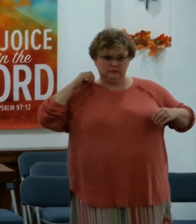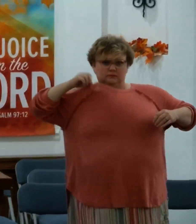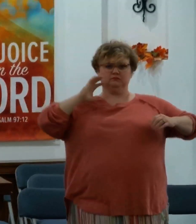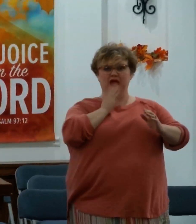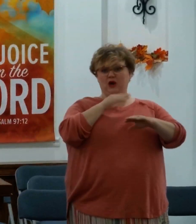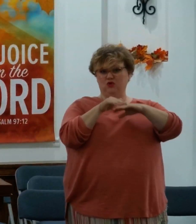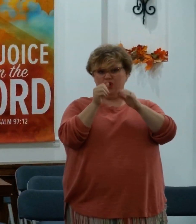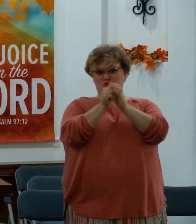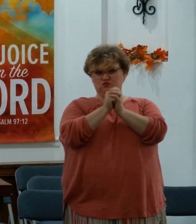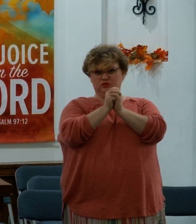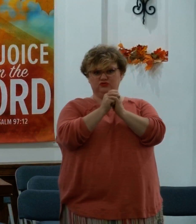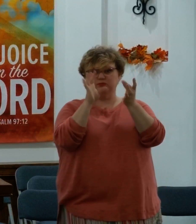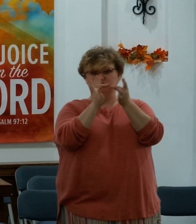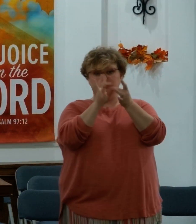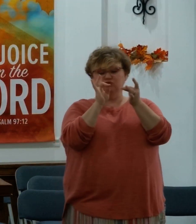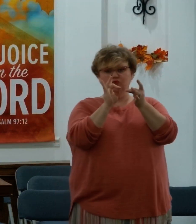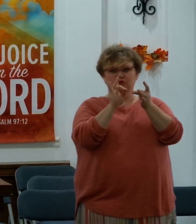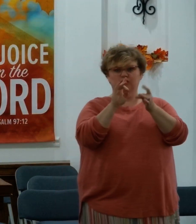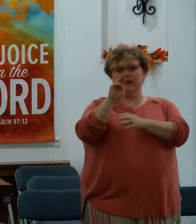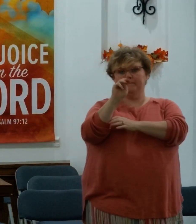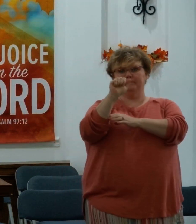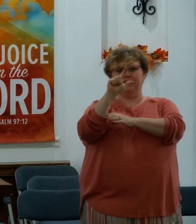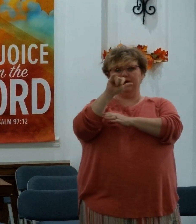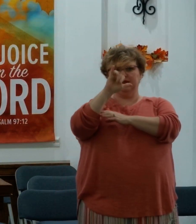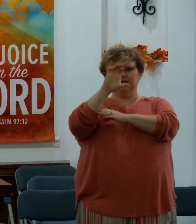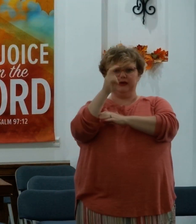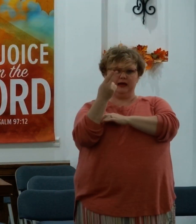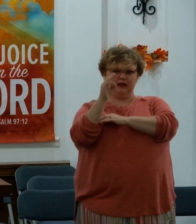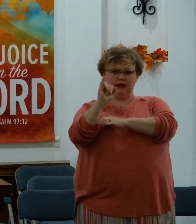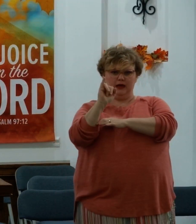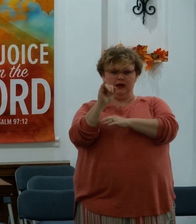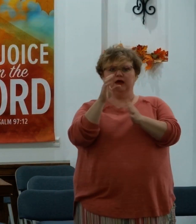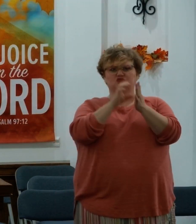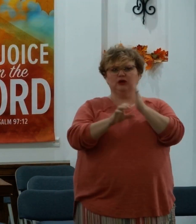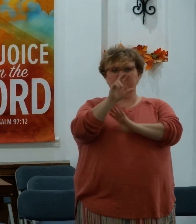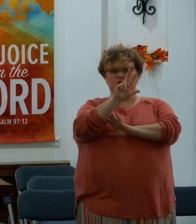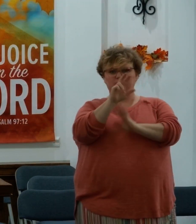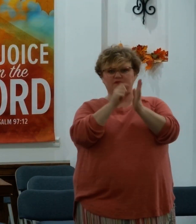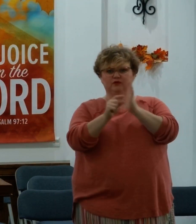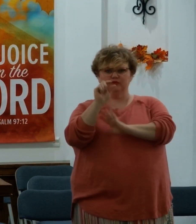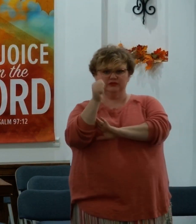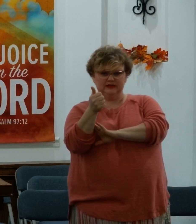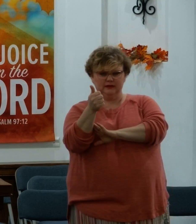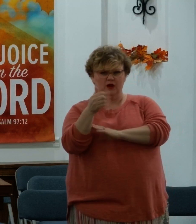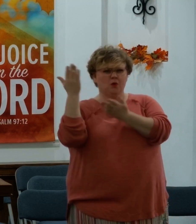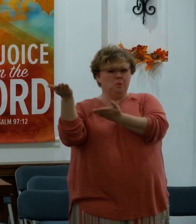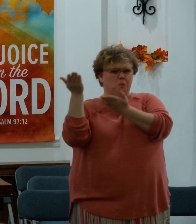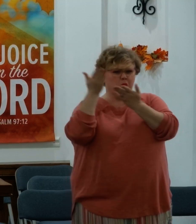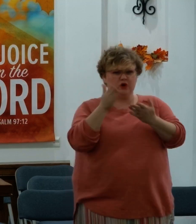Scripture this morning is that familiar passage from Malachi 3:10, bring the whole tithe into the